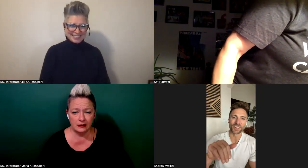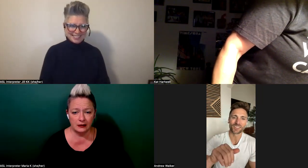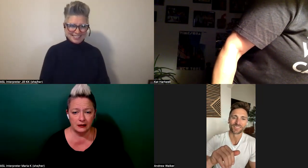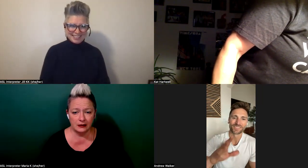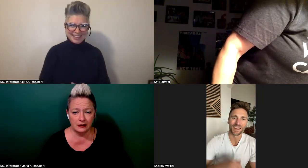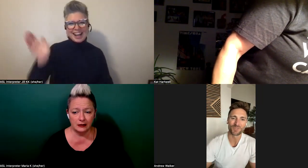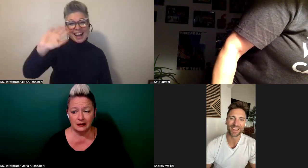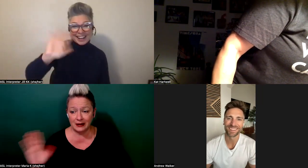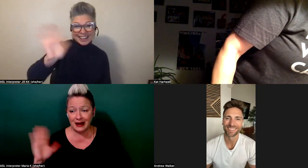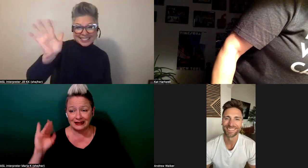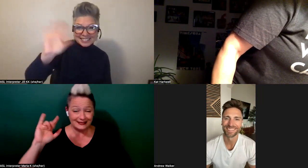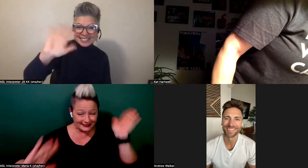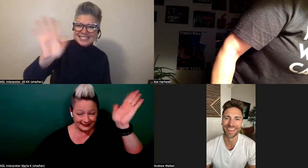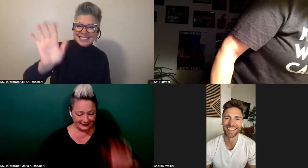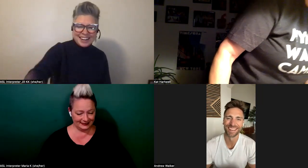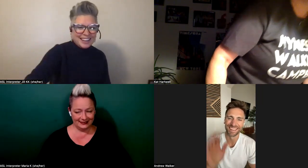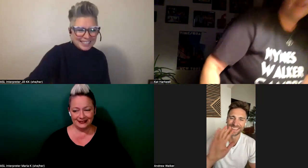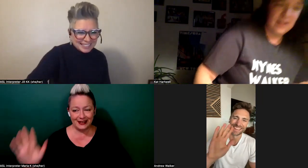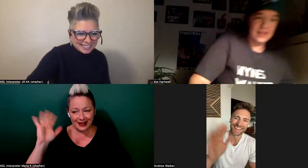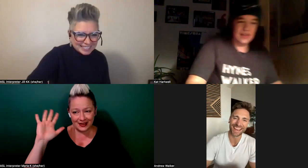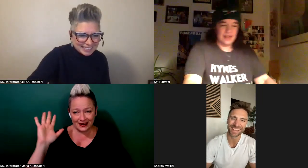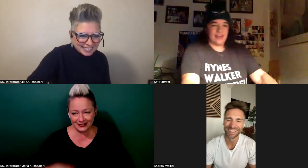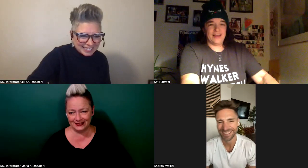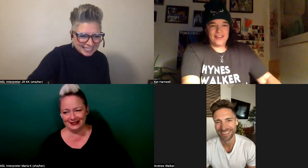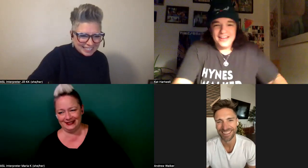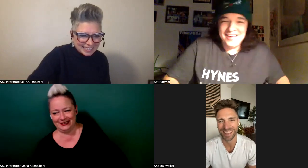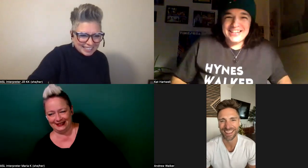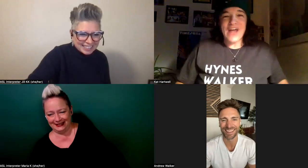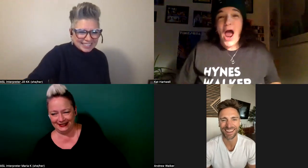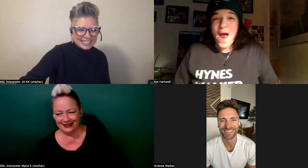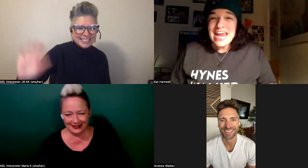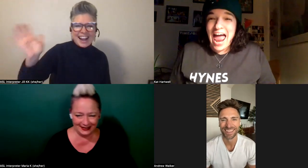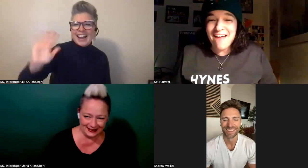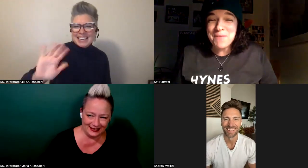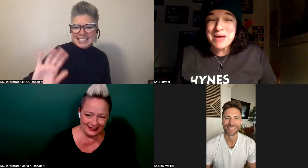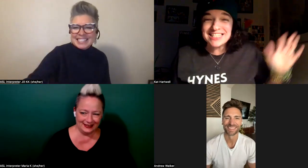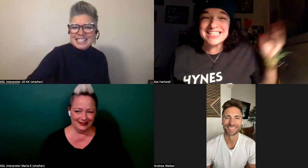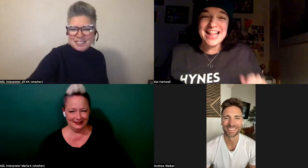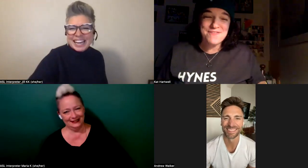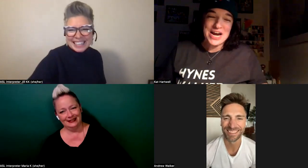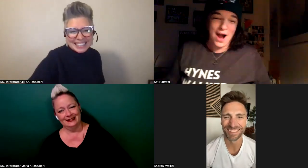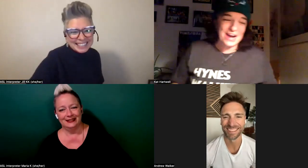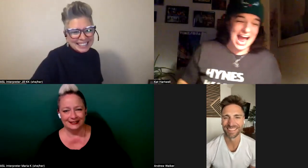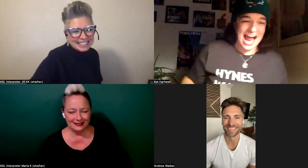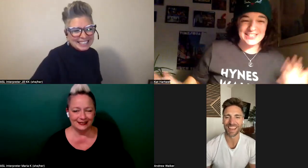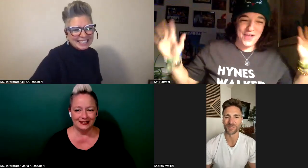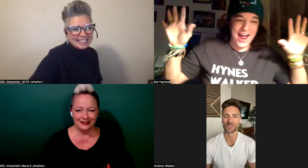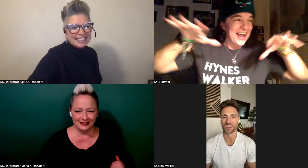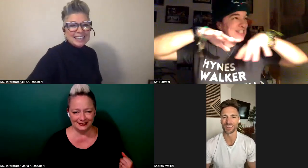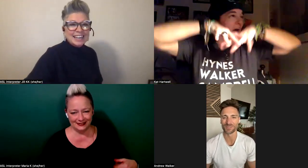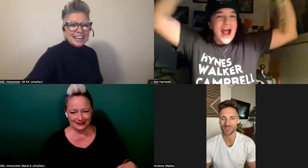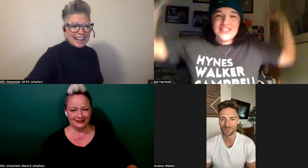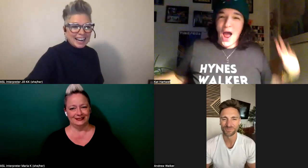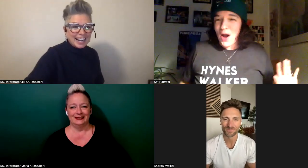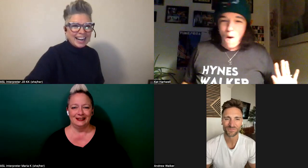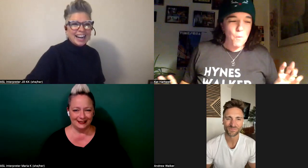Hi, Jill. Hi, Maria. Hey there. Hey there. Hi, nice to see you again. Yeah, you as